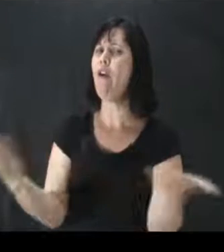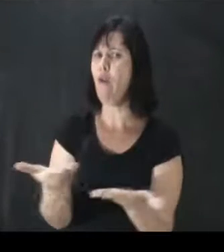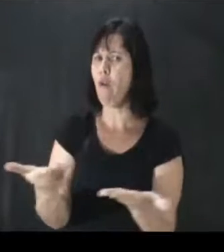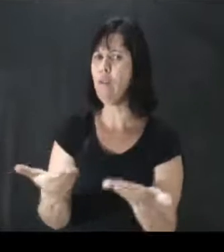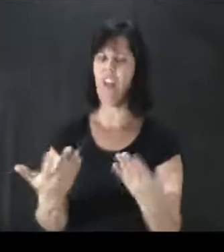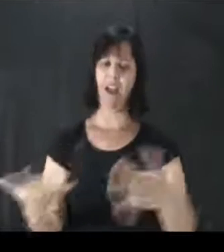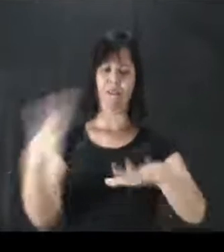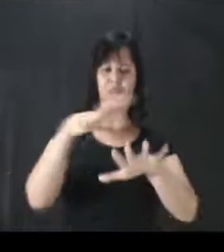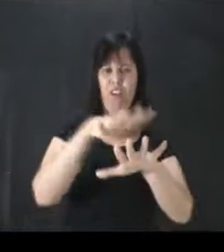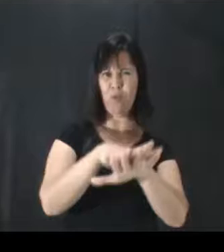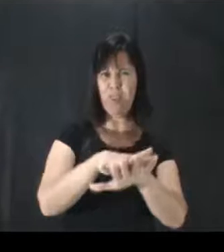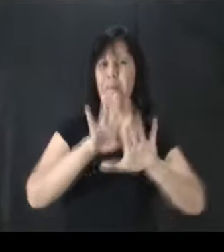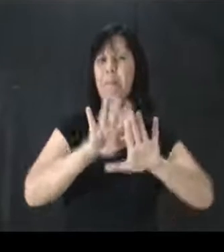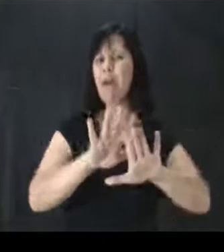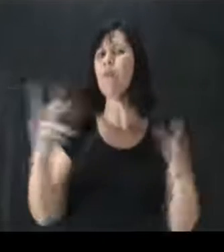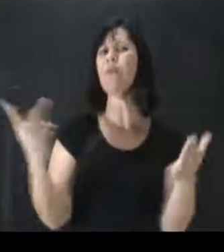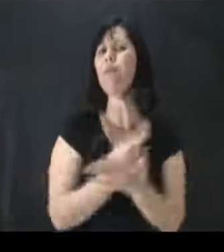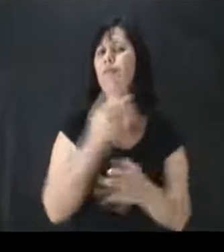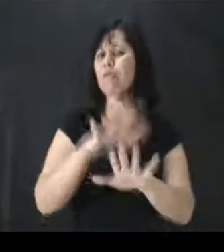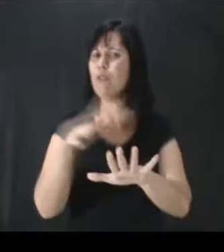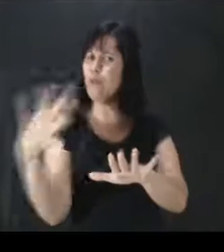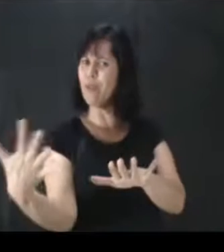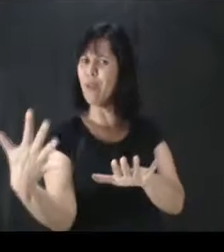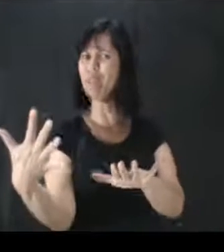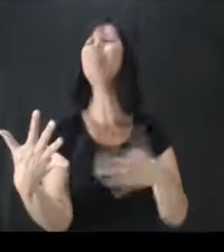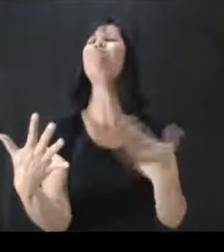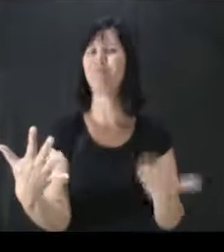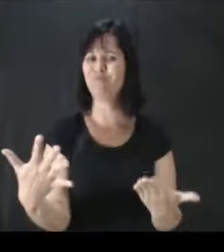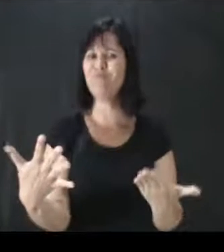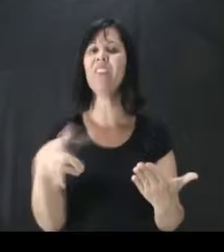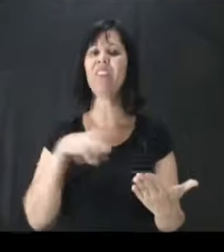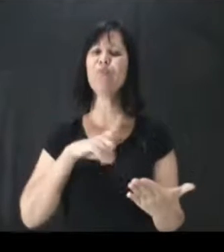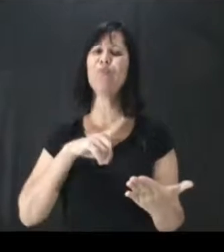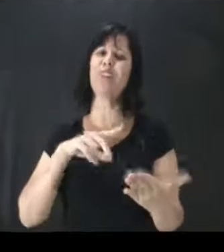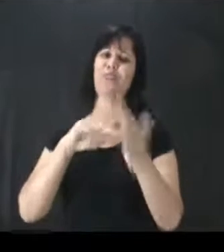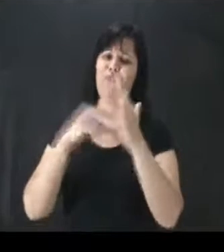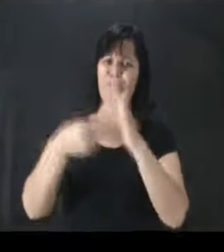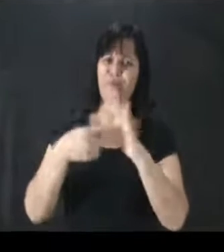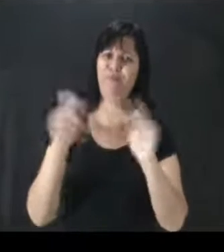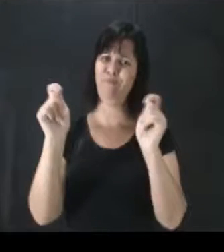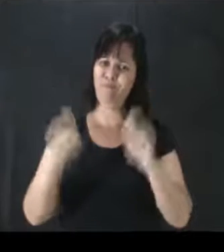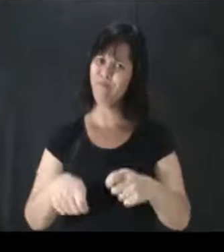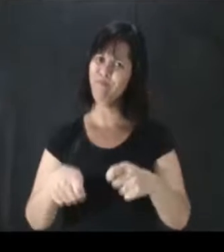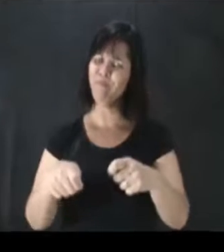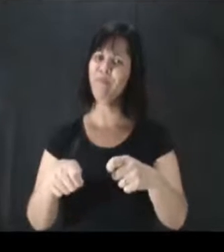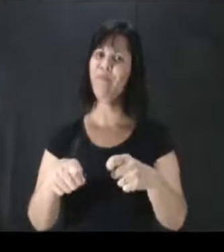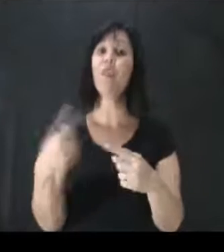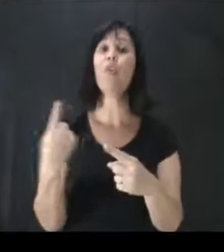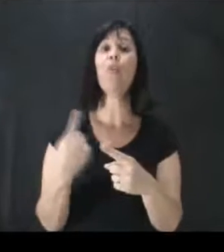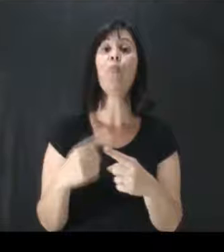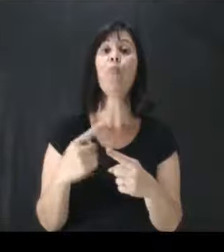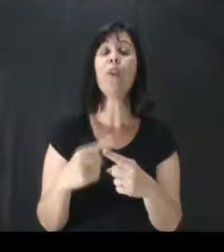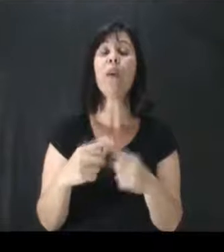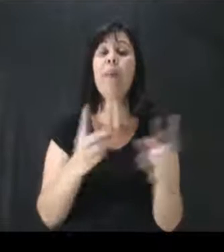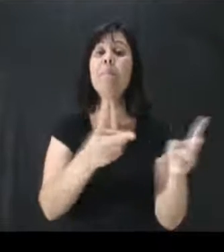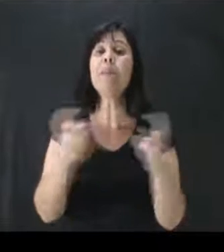saying, "Oh, you will include one and exclude the others," it is very significant